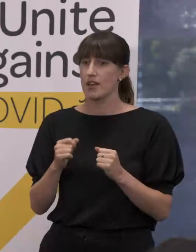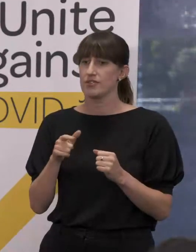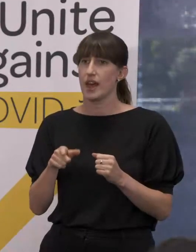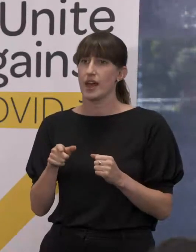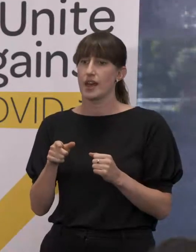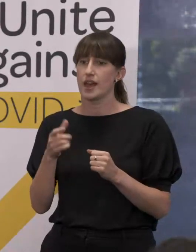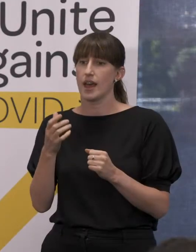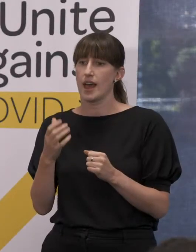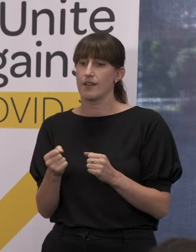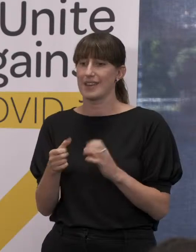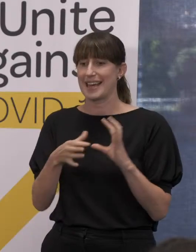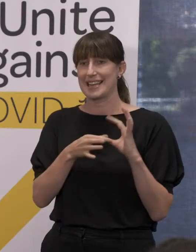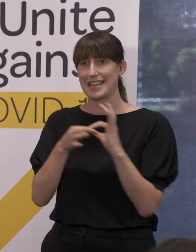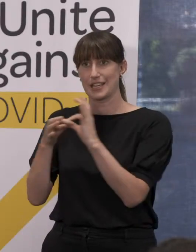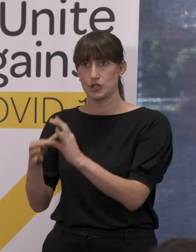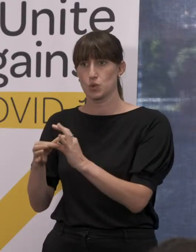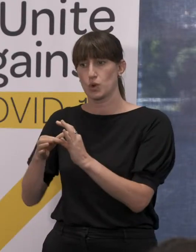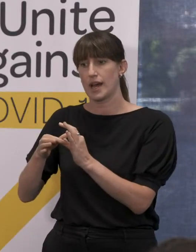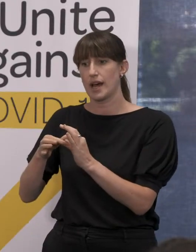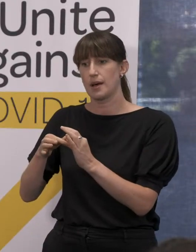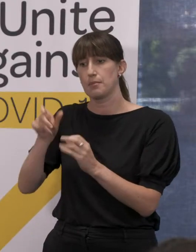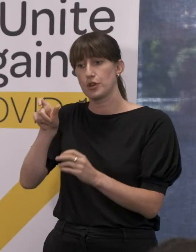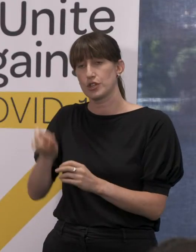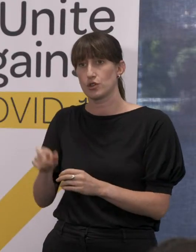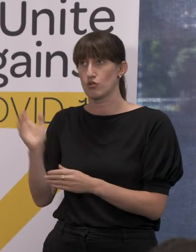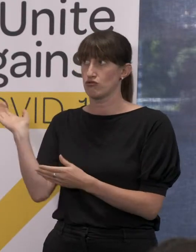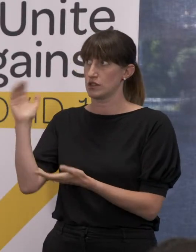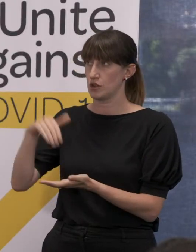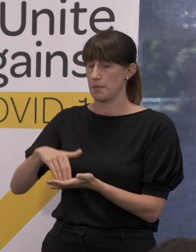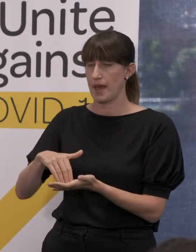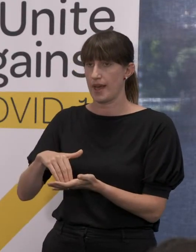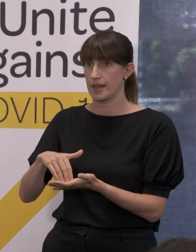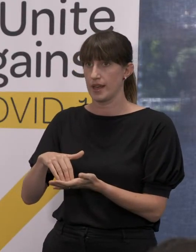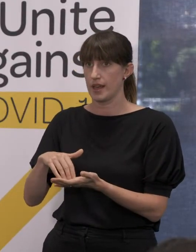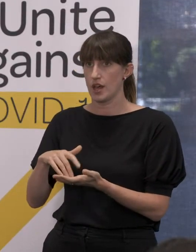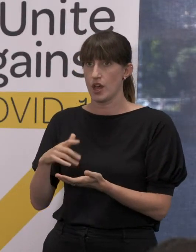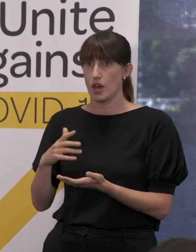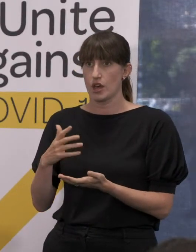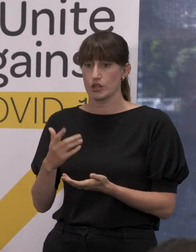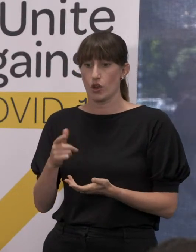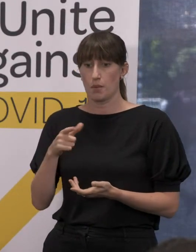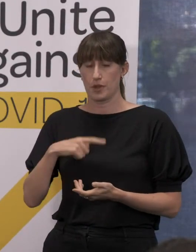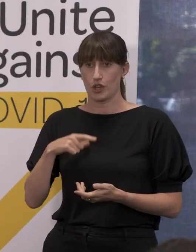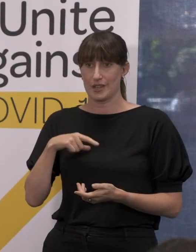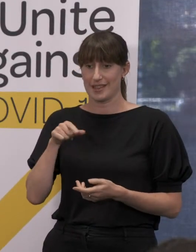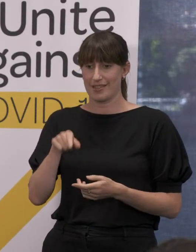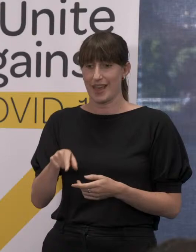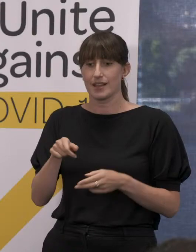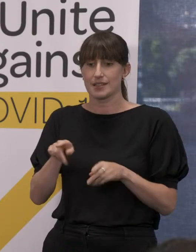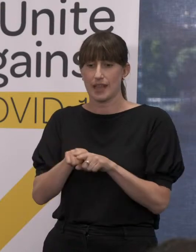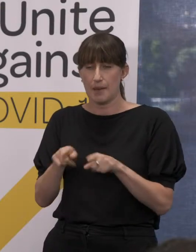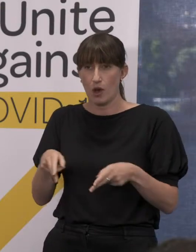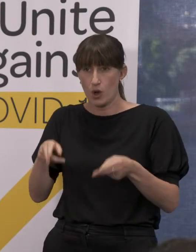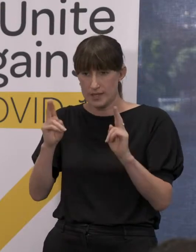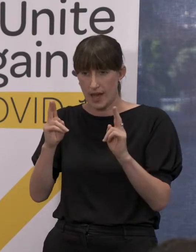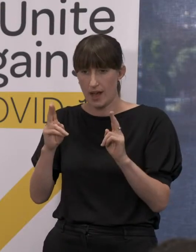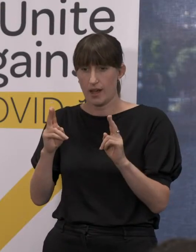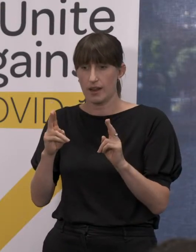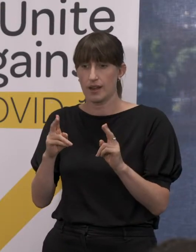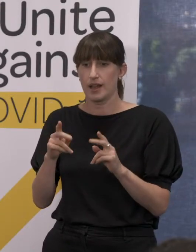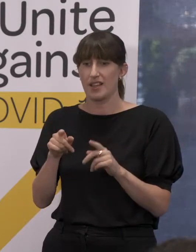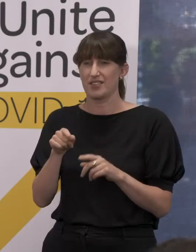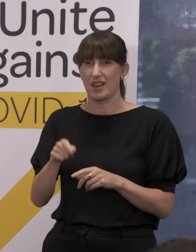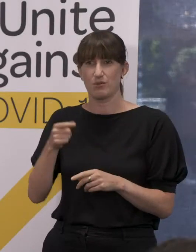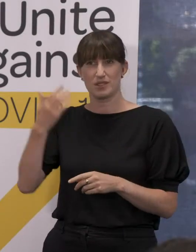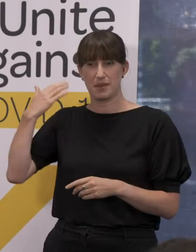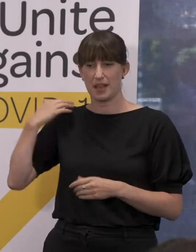exact epidemiological link has not been able to be established. So saying, because of that earlier case, and the case we're talking about